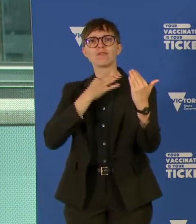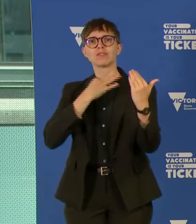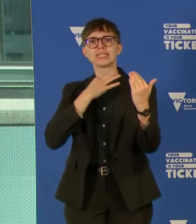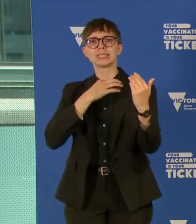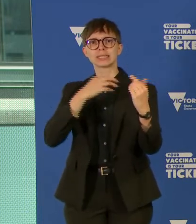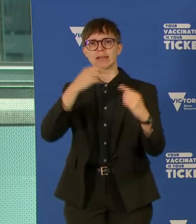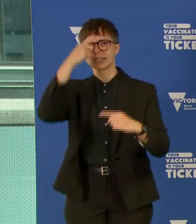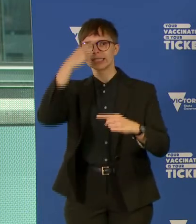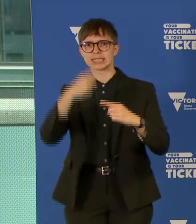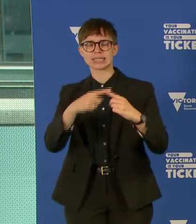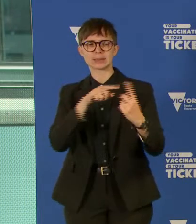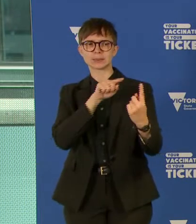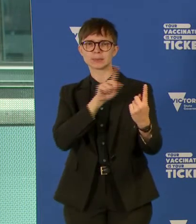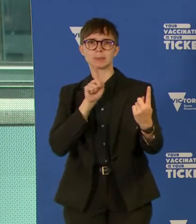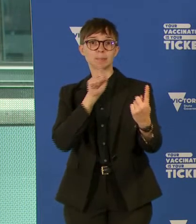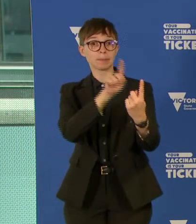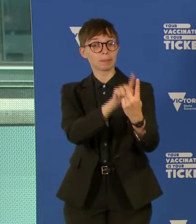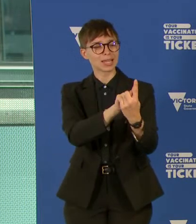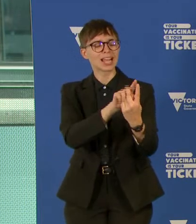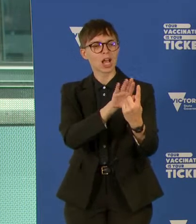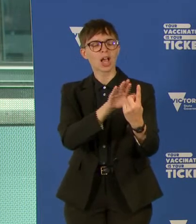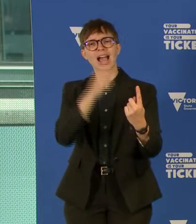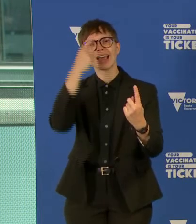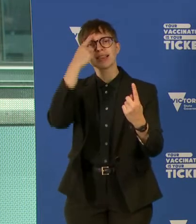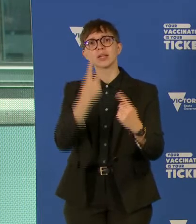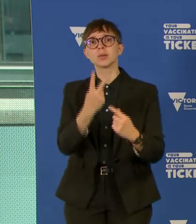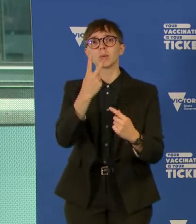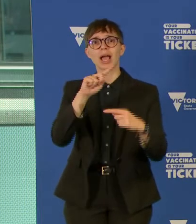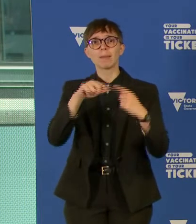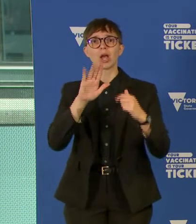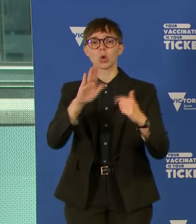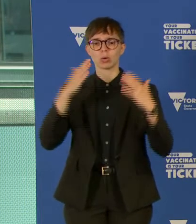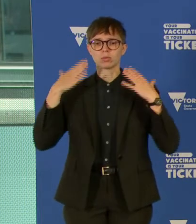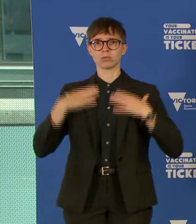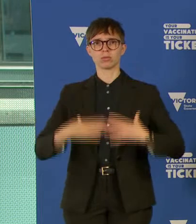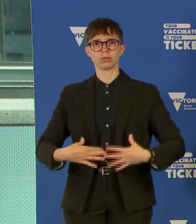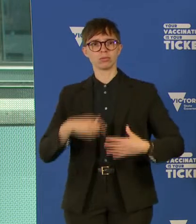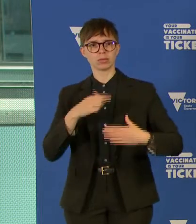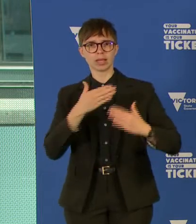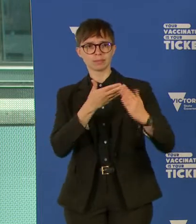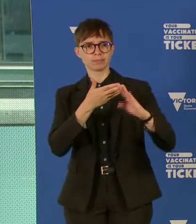that's always been the case. It should continue to be the case that we're mindful of